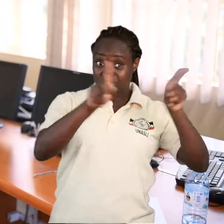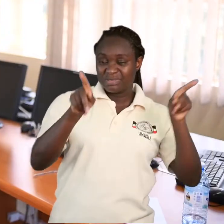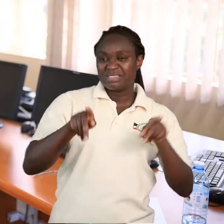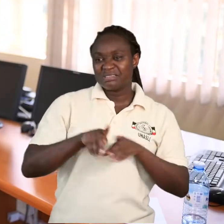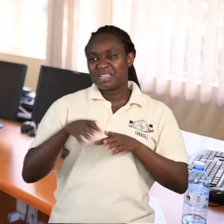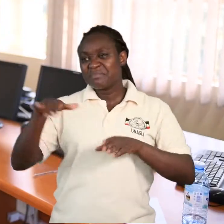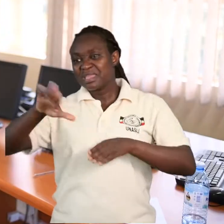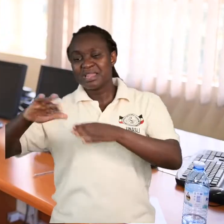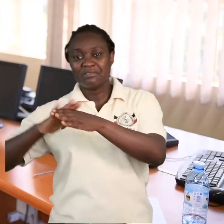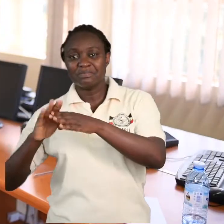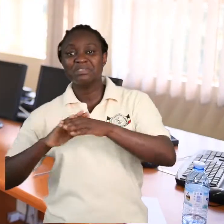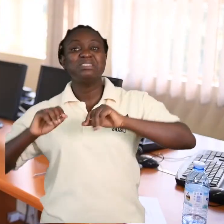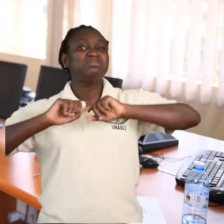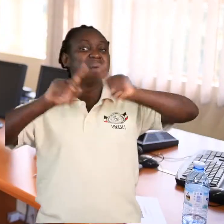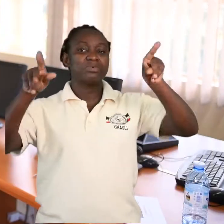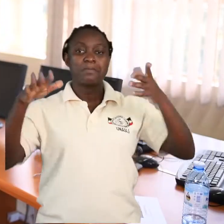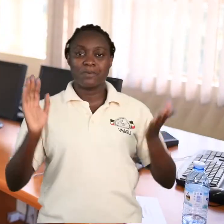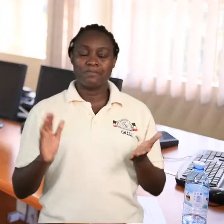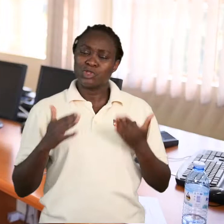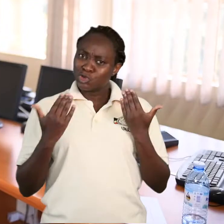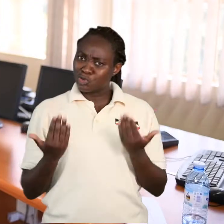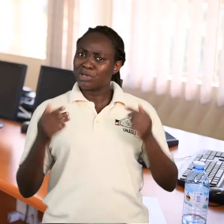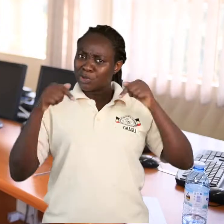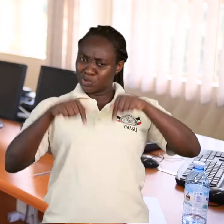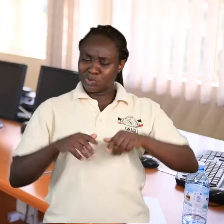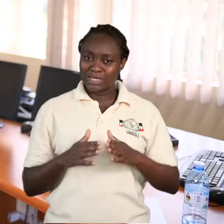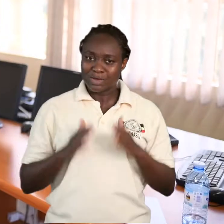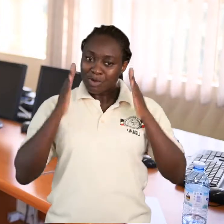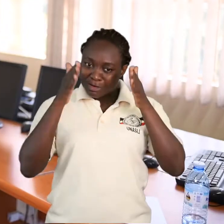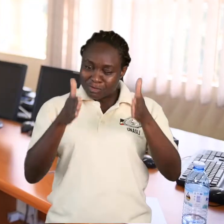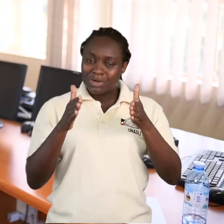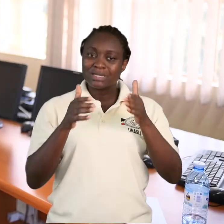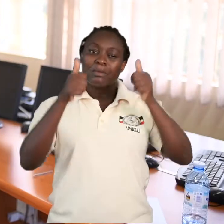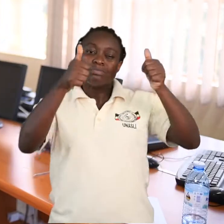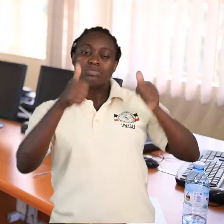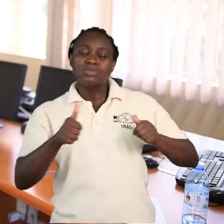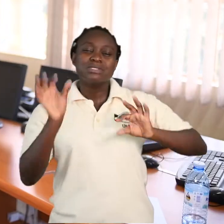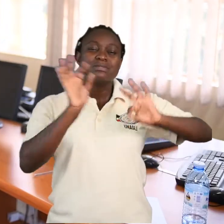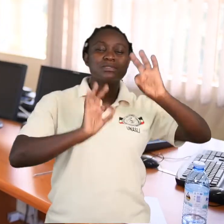Today, we are going to engage ourselves in poster design.